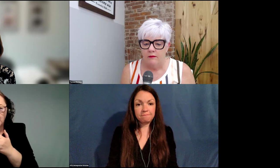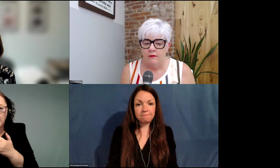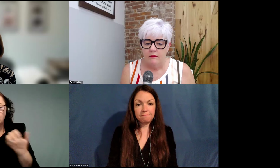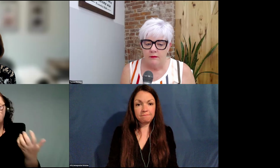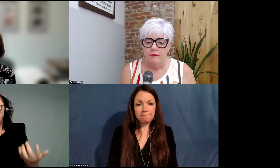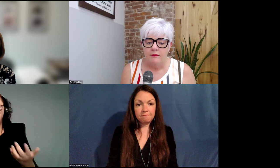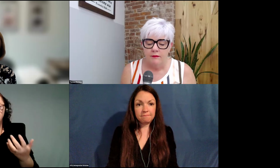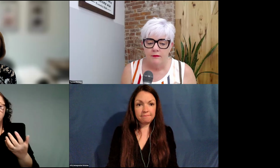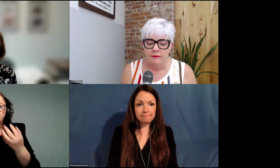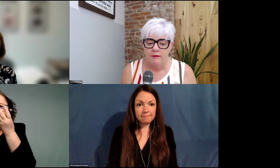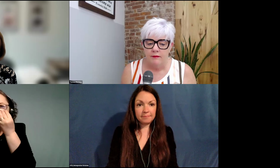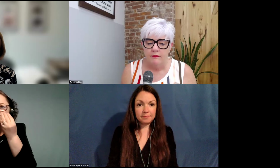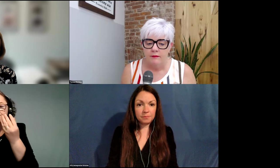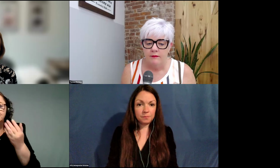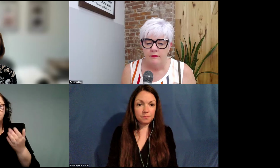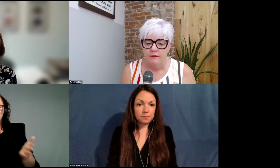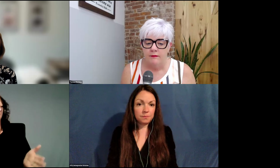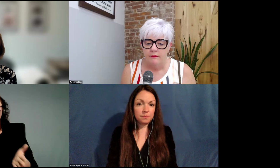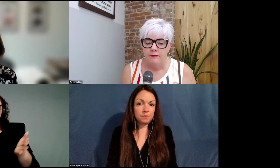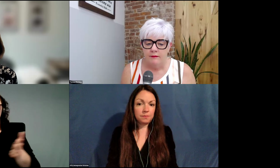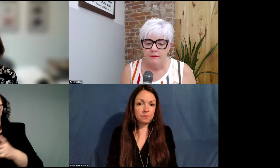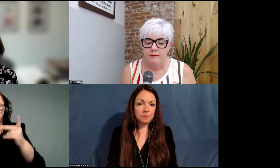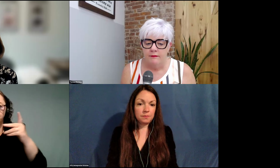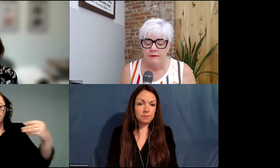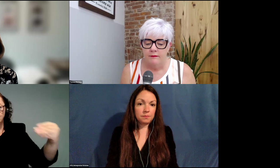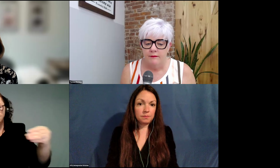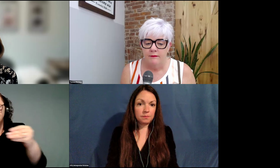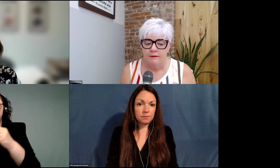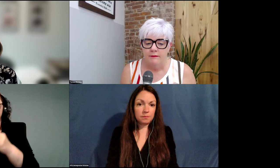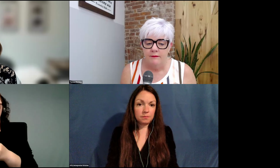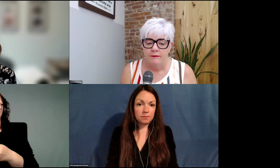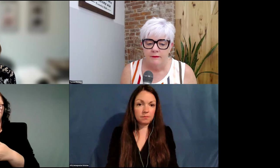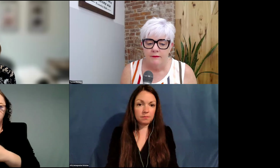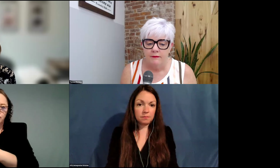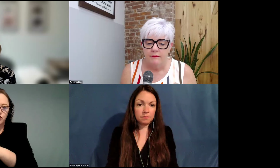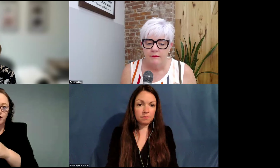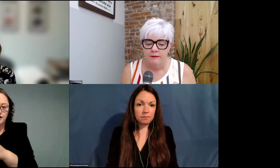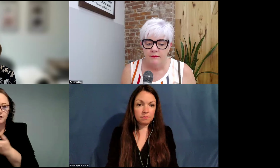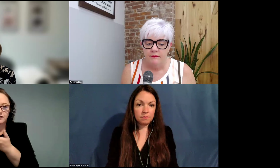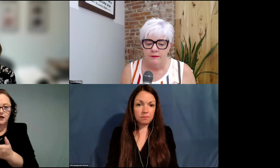plan for selling products or services at something like a farmers market?